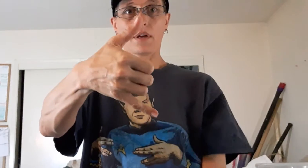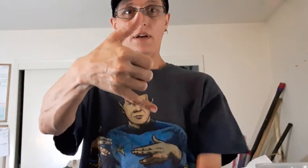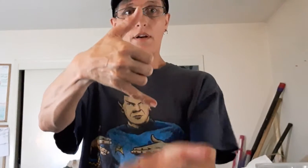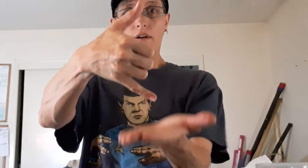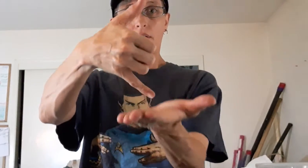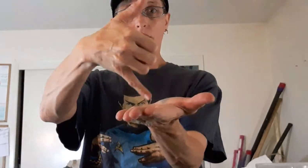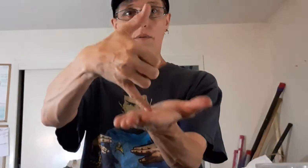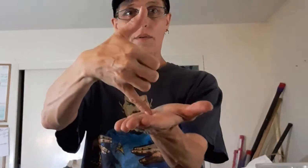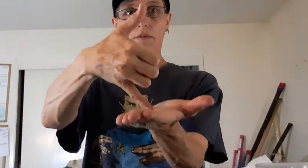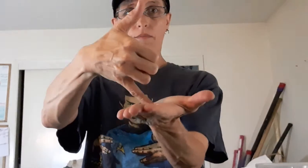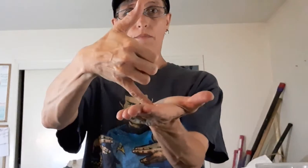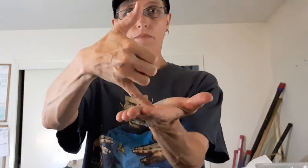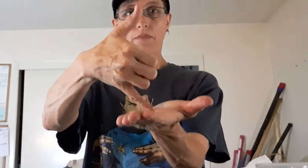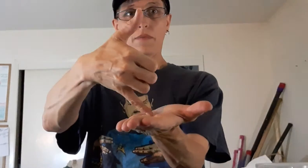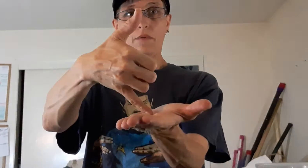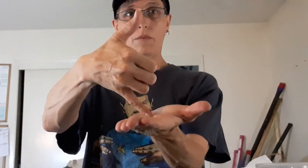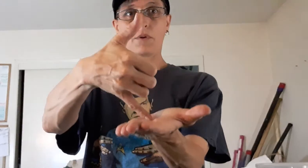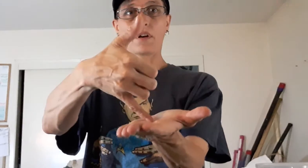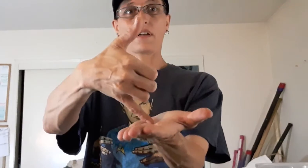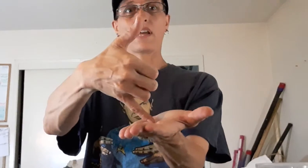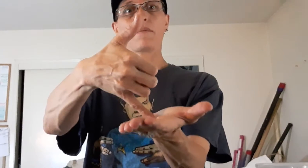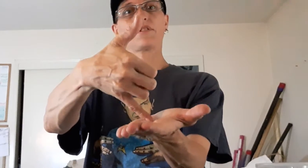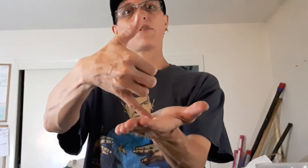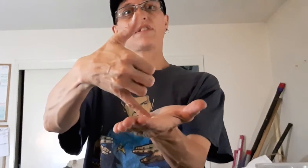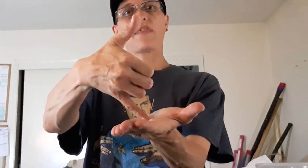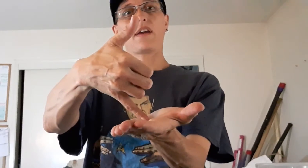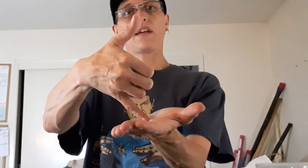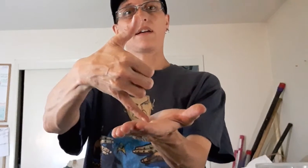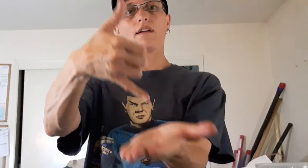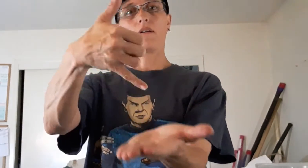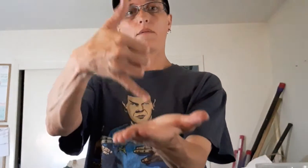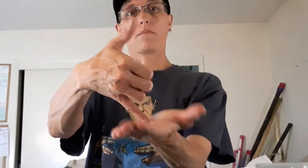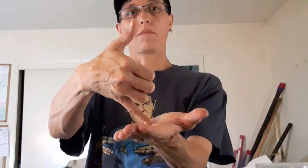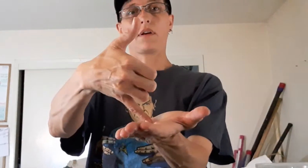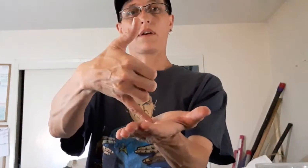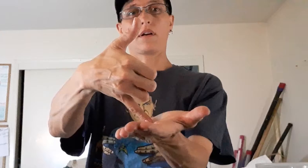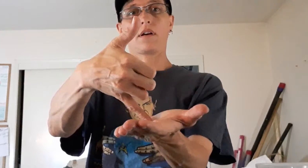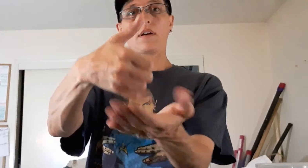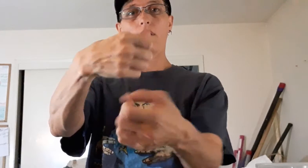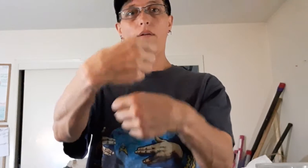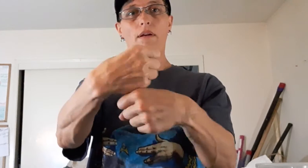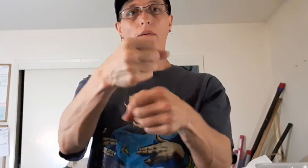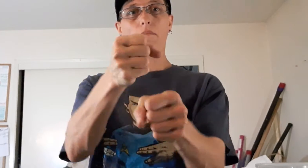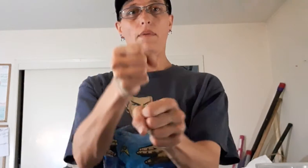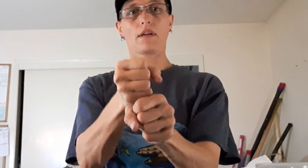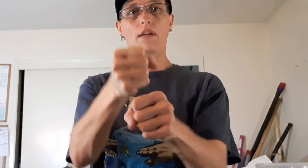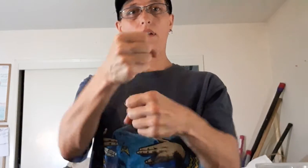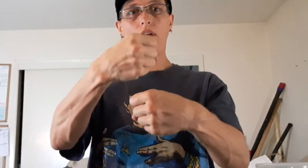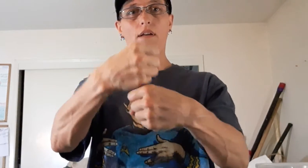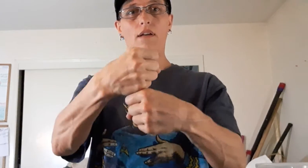beer. We put it on a table, show it's a thing. Beer making.